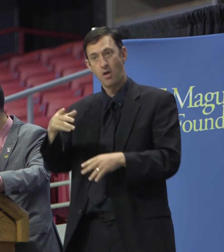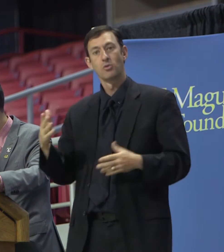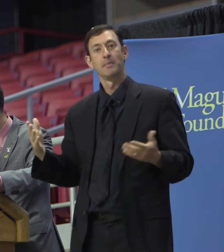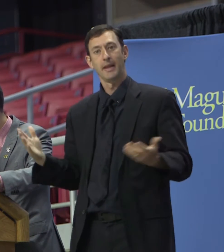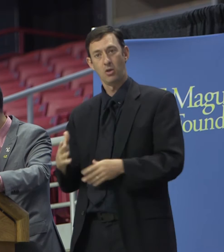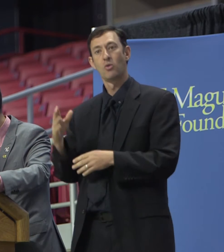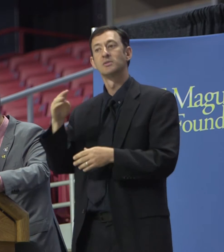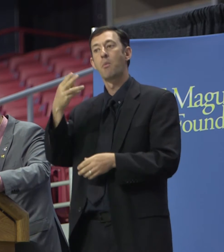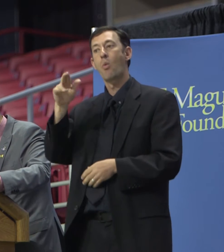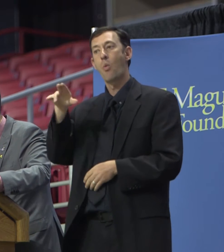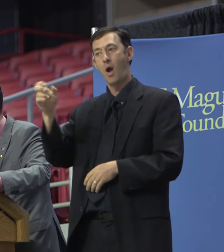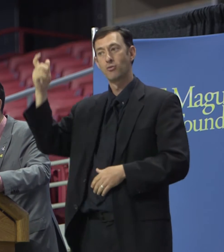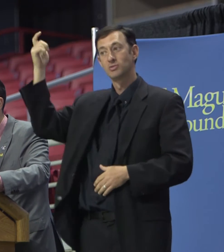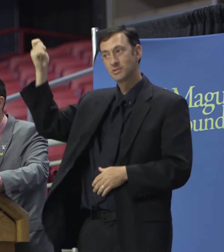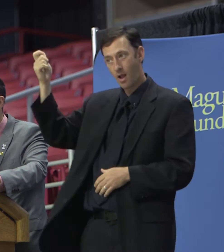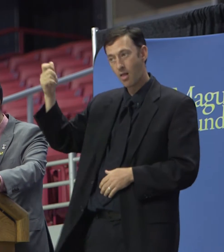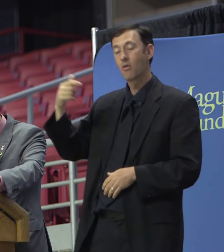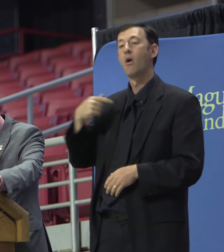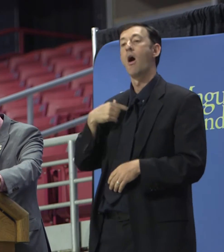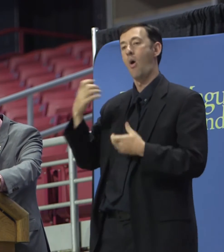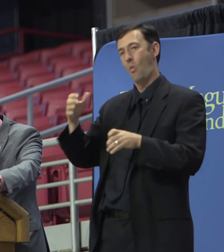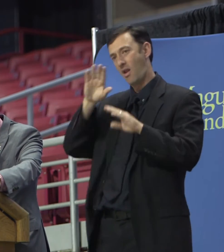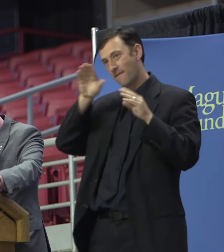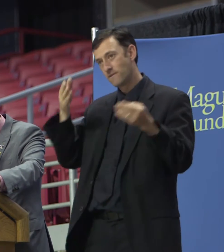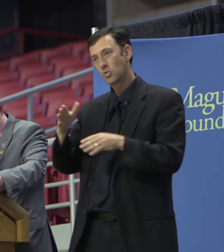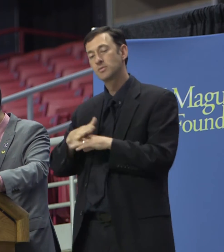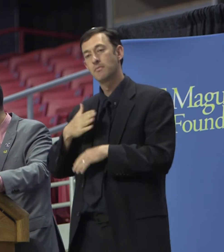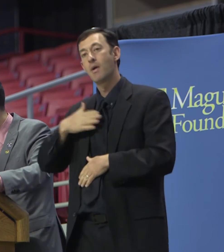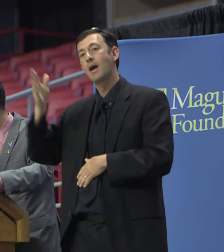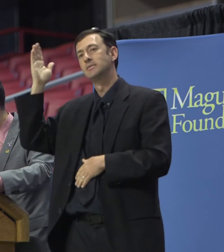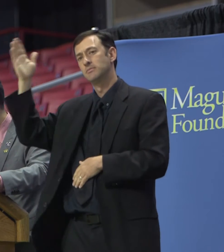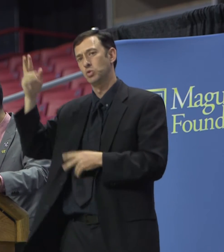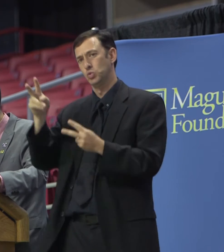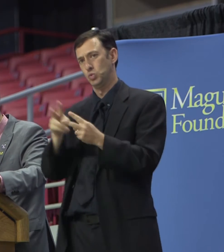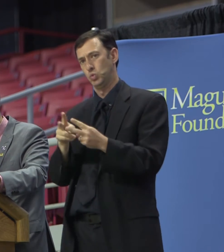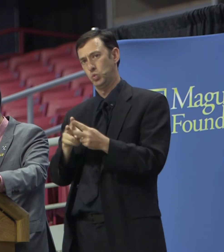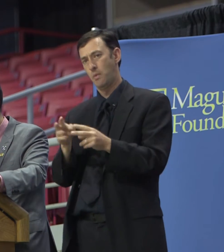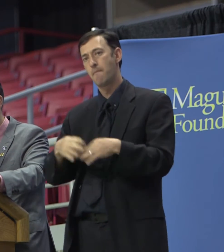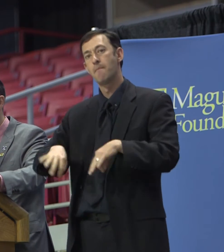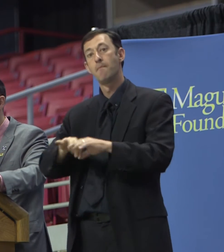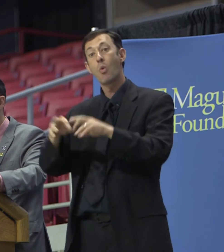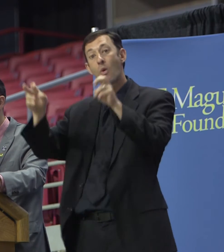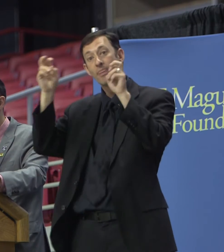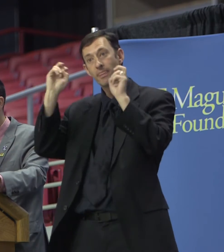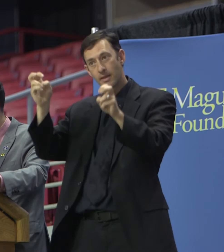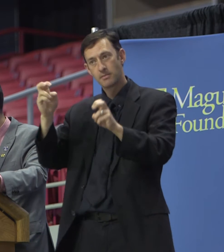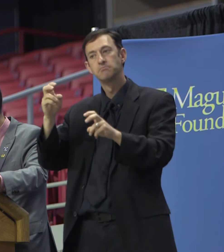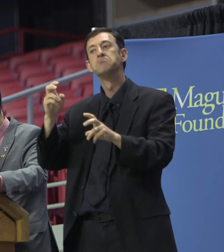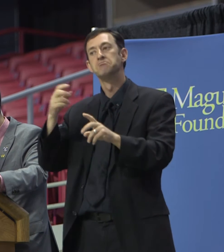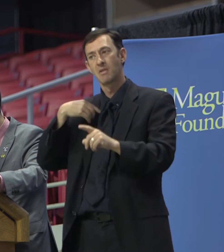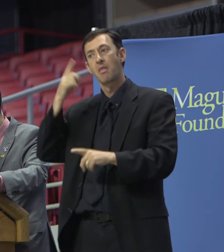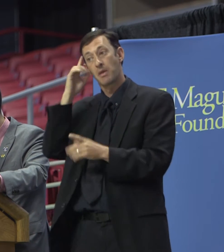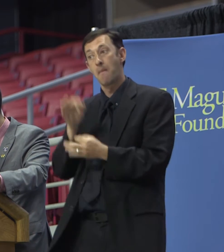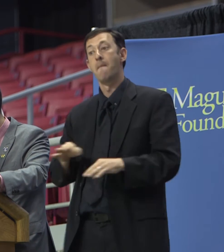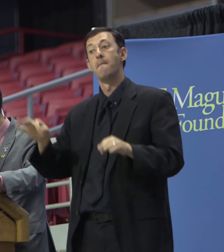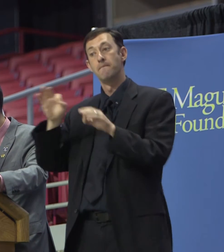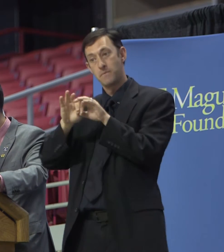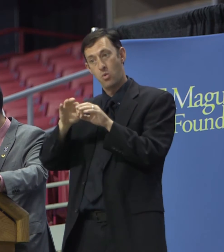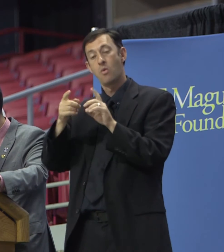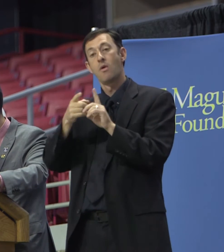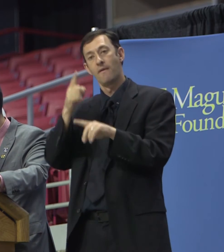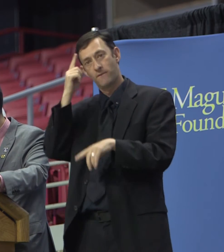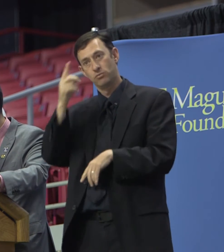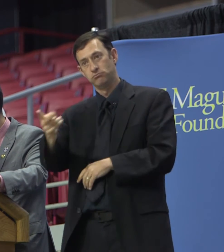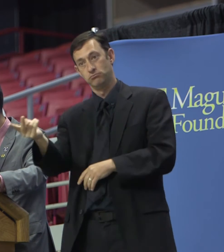Scholar. I'd like to focus my speech around 2 central themes that I see as important to Mr. and Mrs. Maguire,